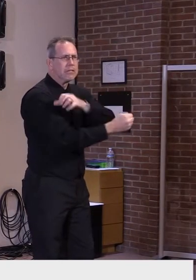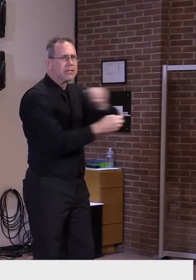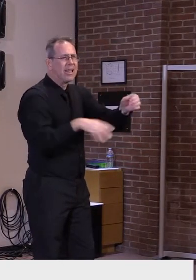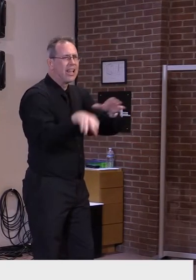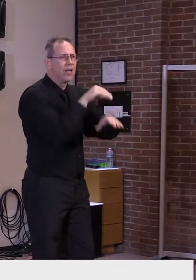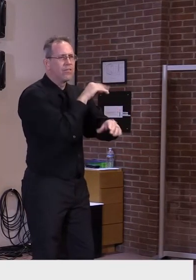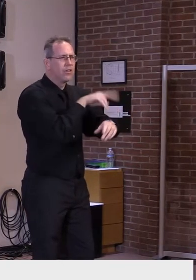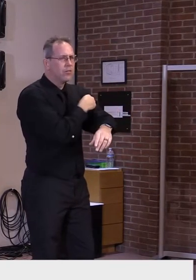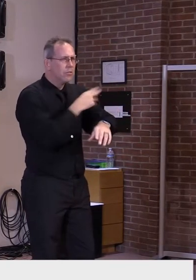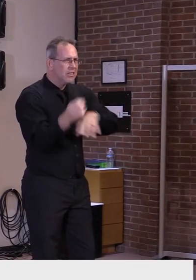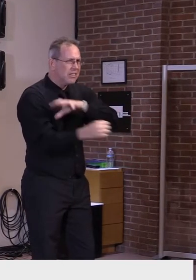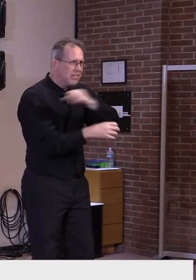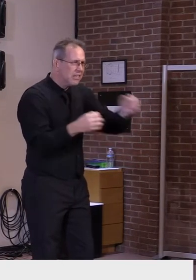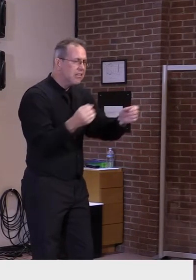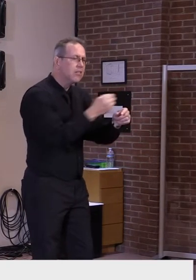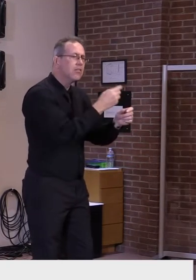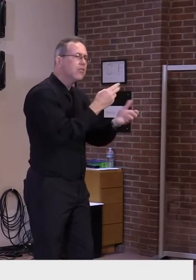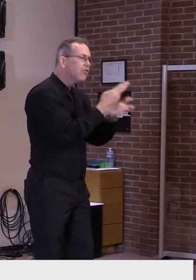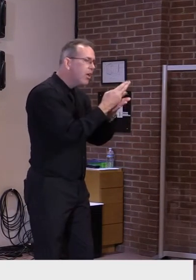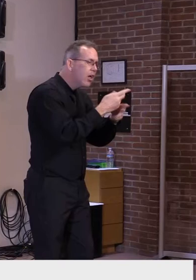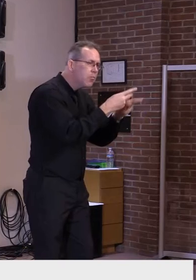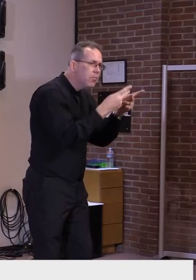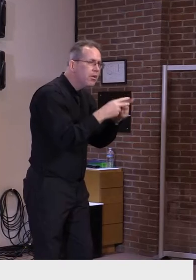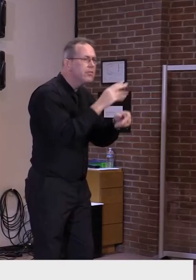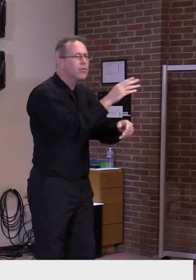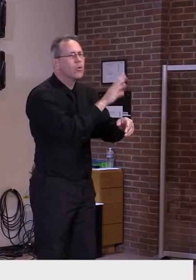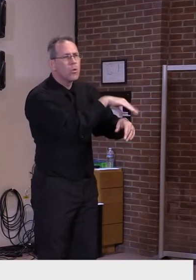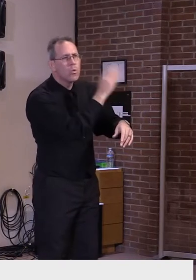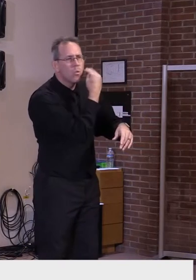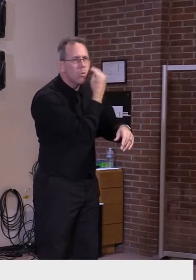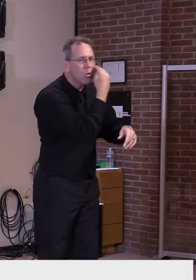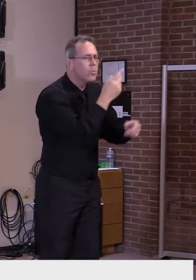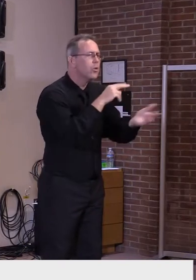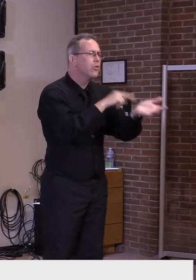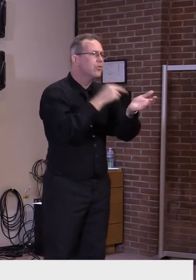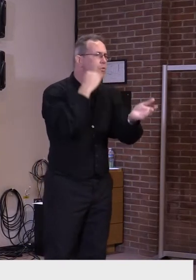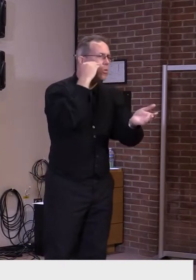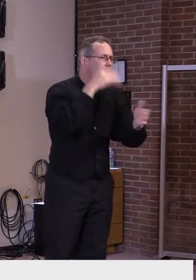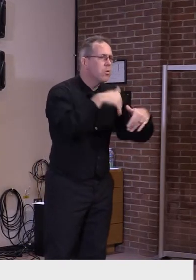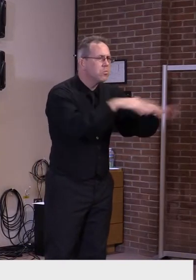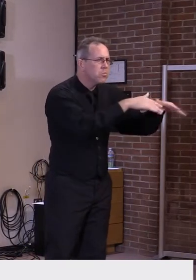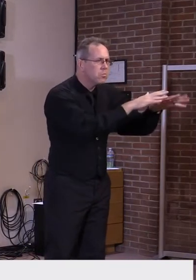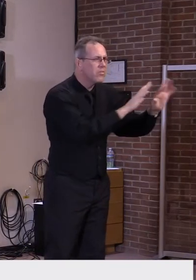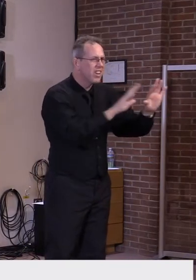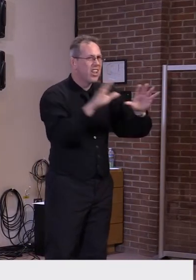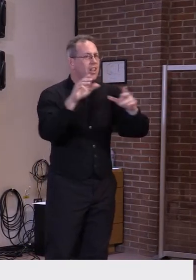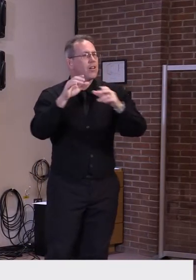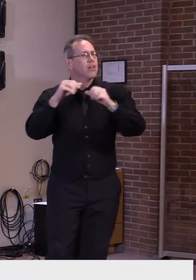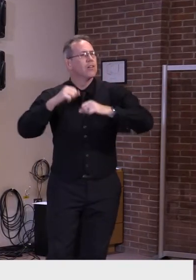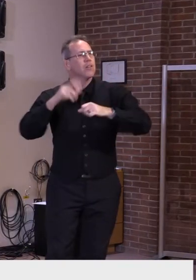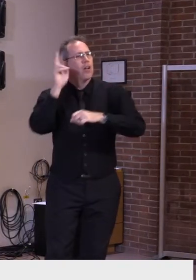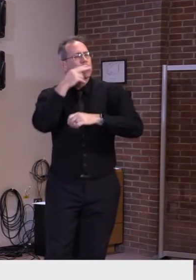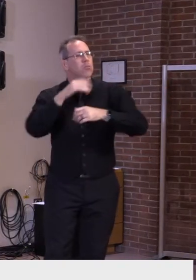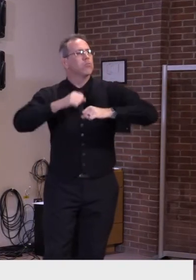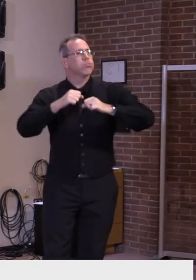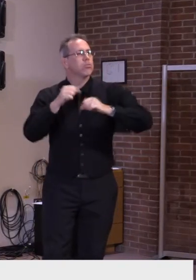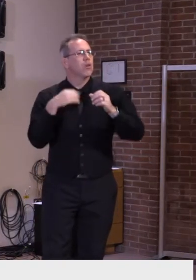rehab facilities. We're looking at moving more of those subacute, maybe up to 80